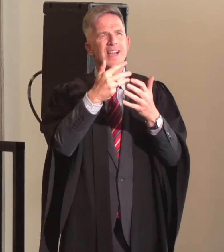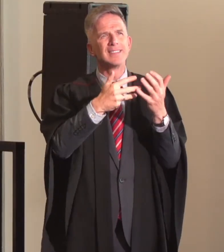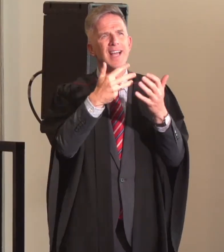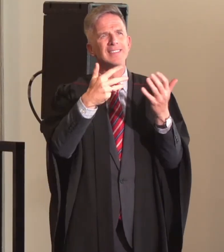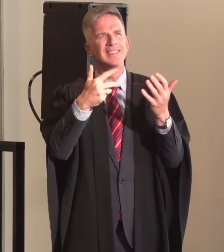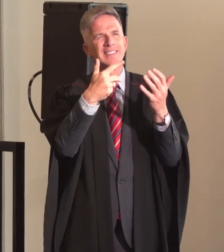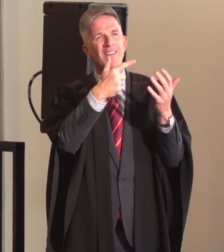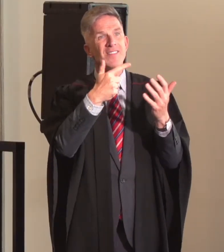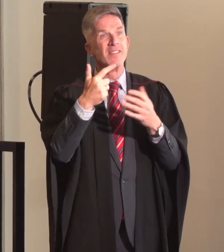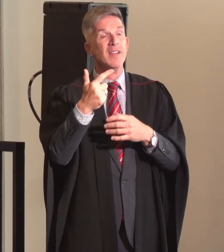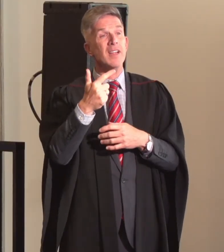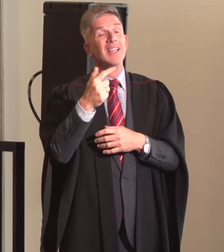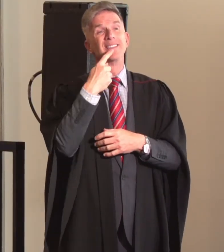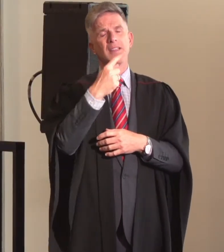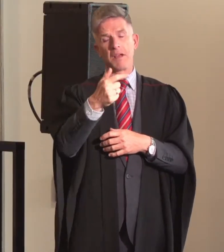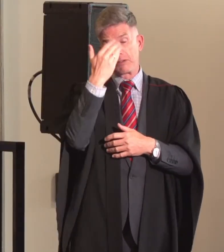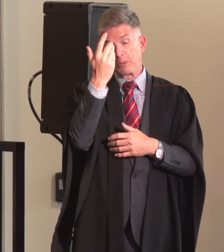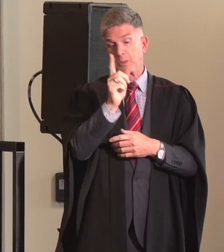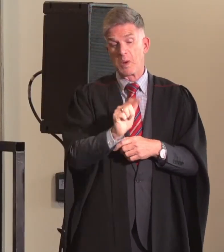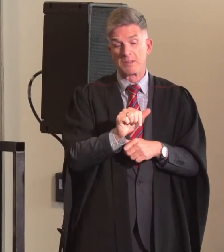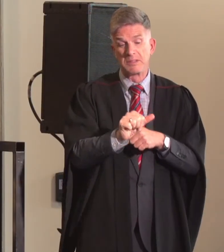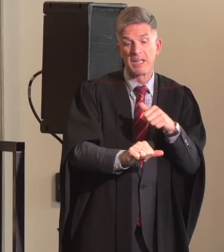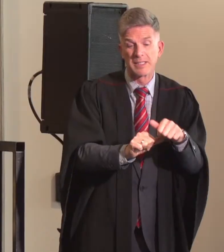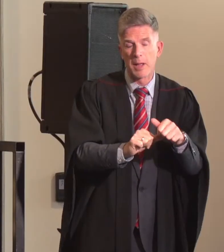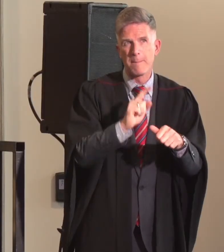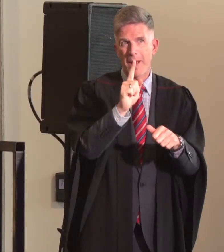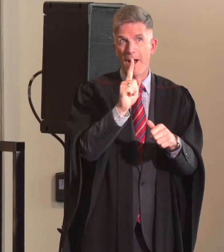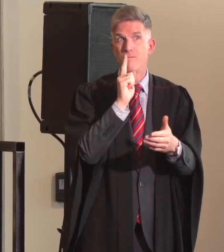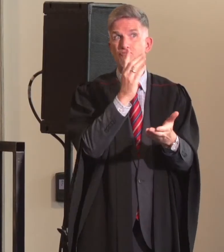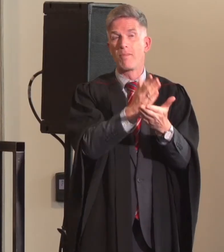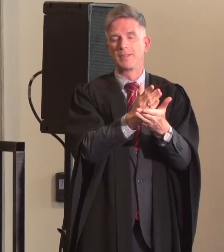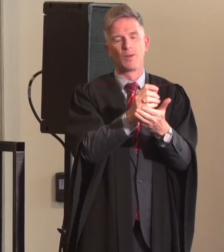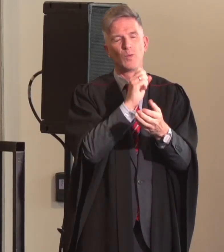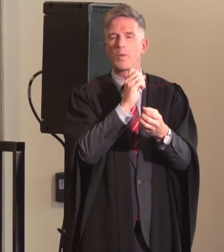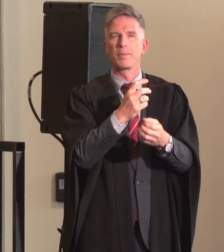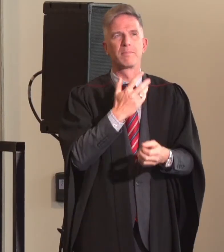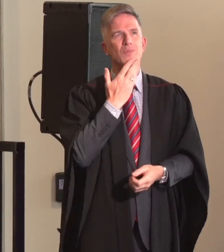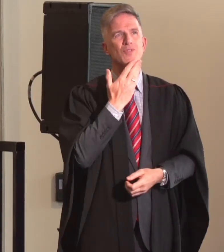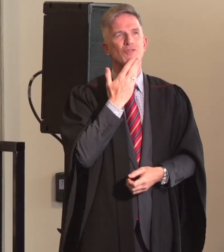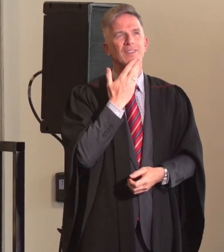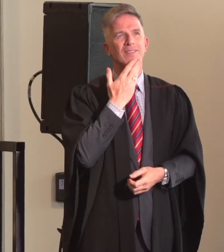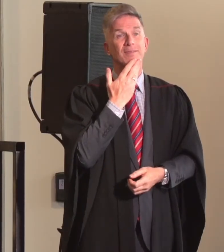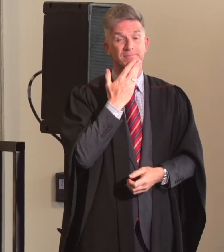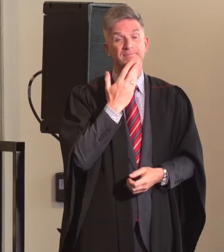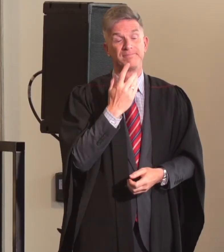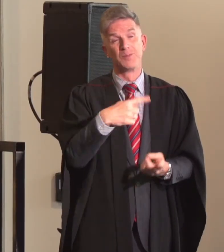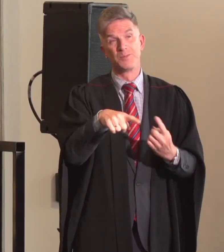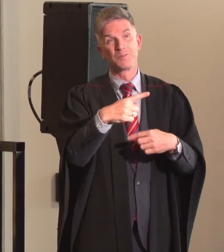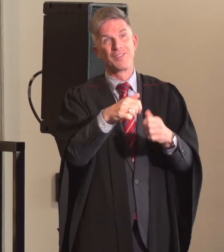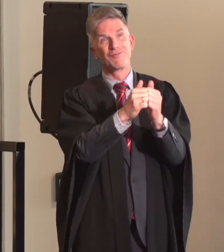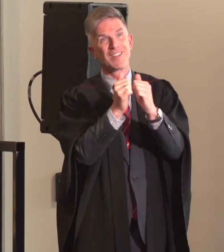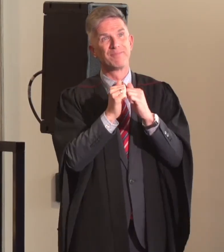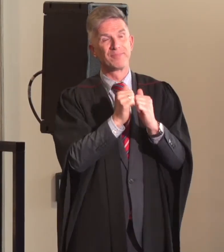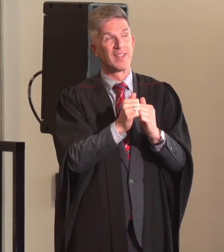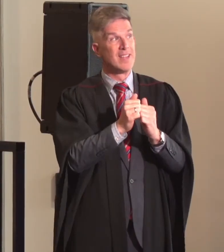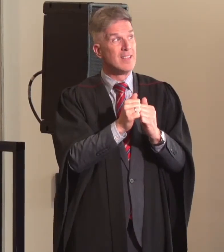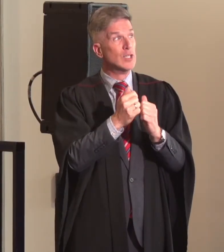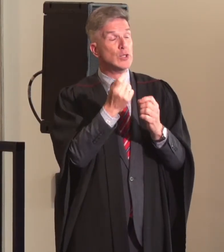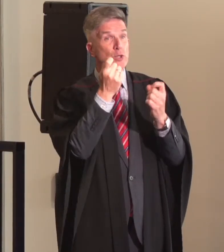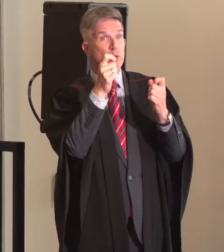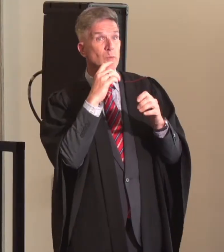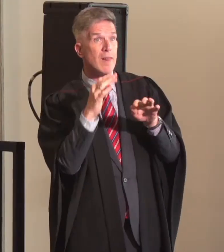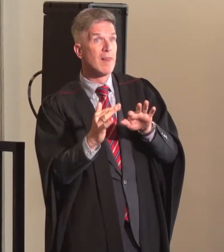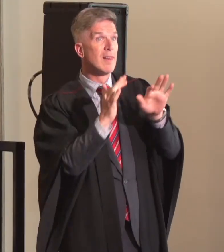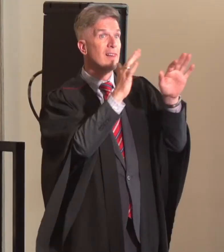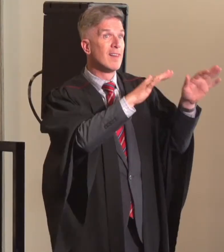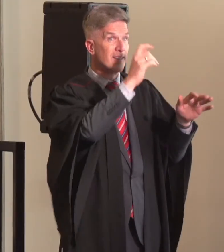where I'm going from here, but I promise it won't be boring." We couldn't agree more, could we? Now, before we head outside for the iconic academic